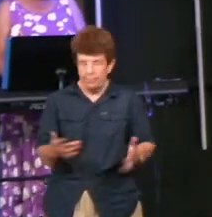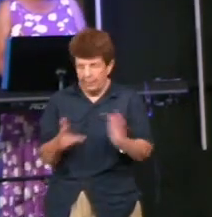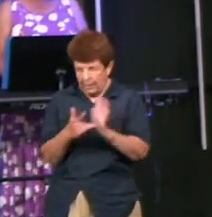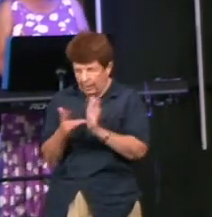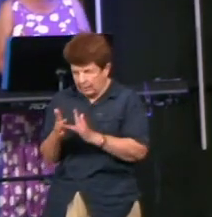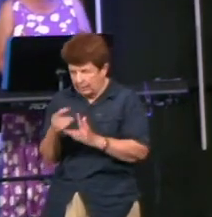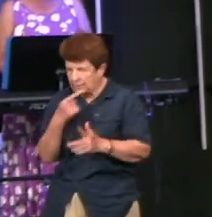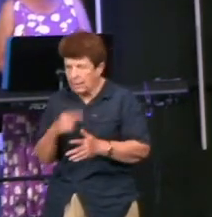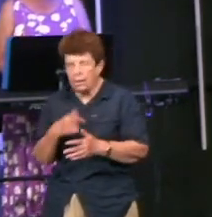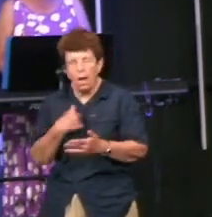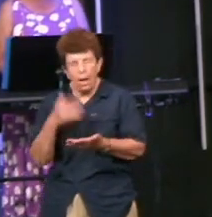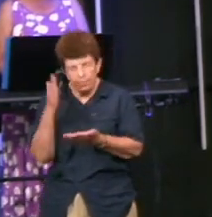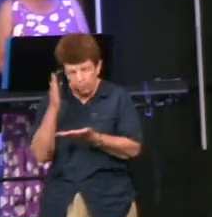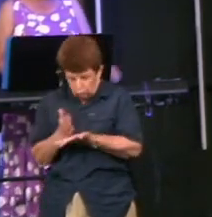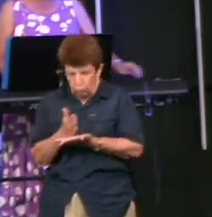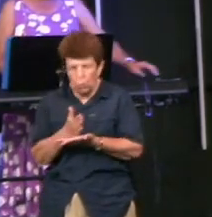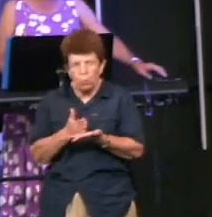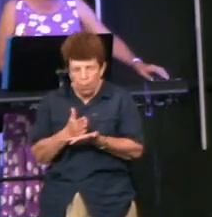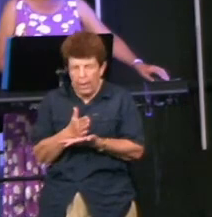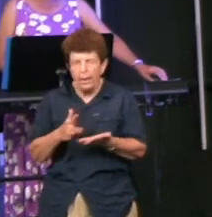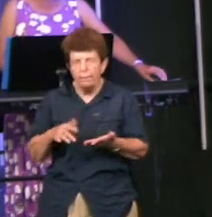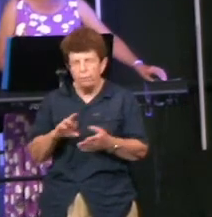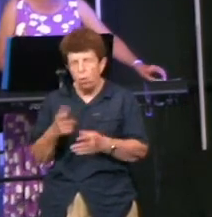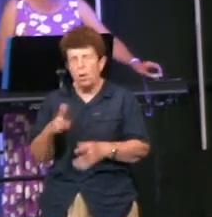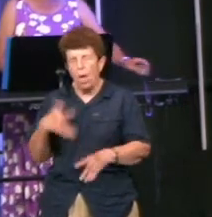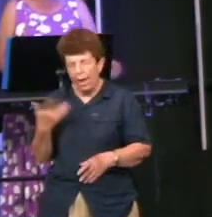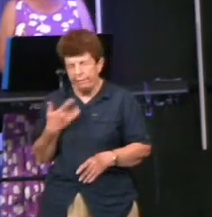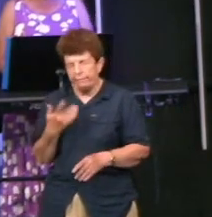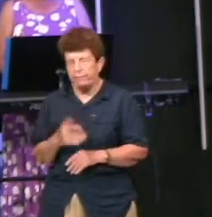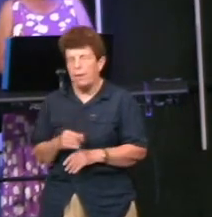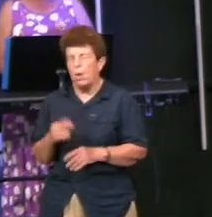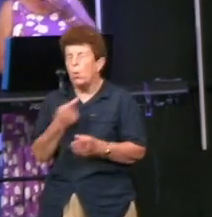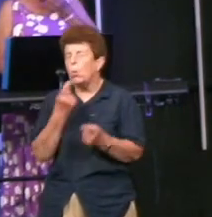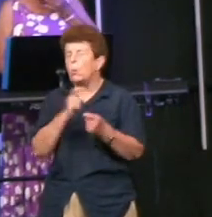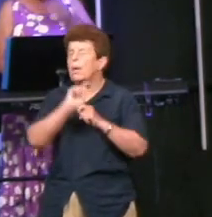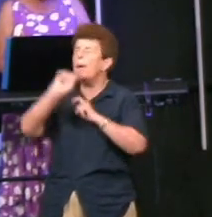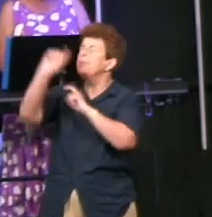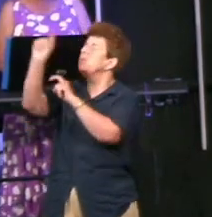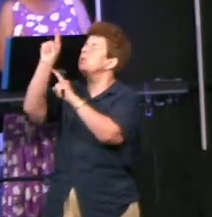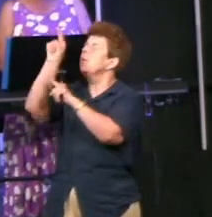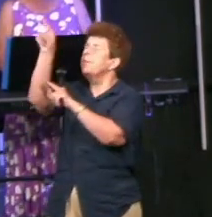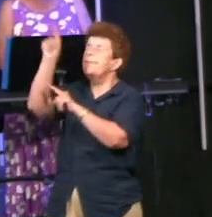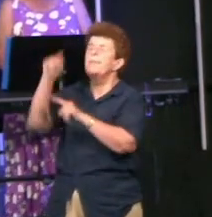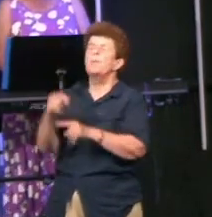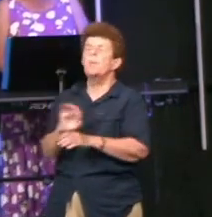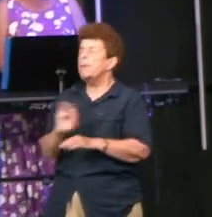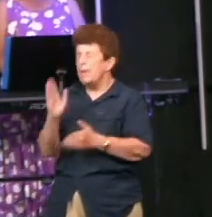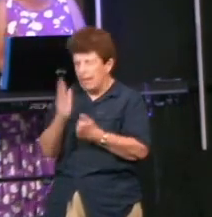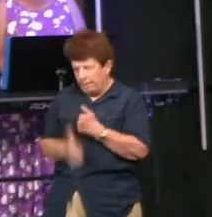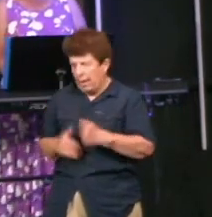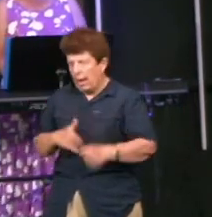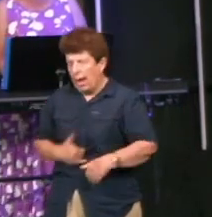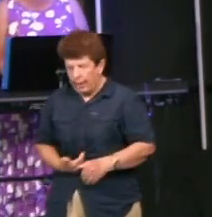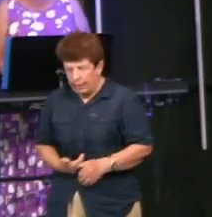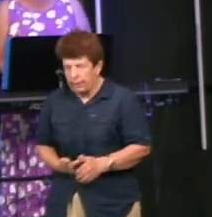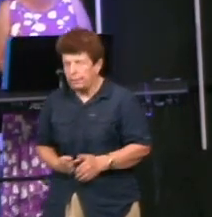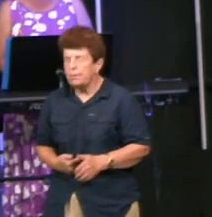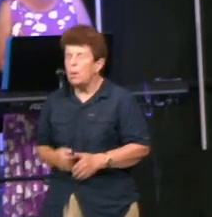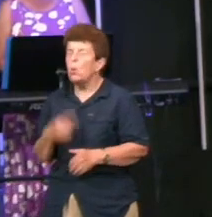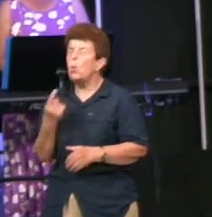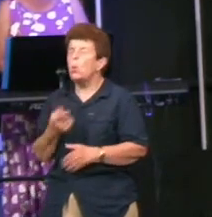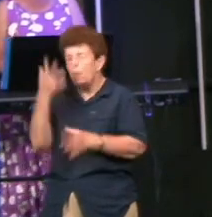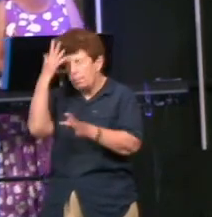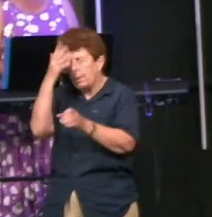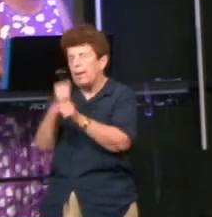Jesus said, I am the bread of life. Whoever comes to me shall not hunger, and